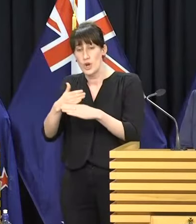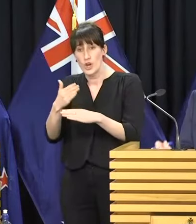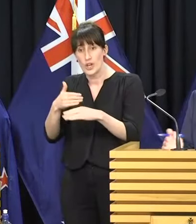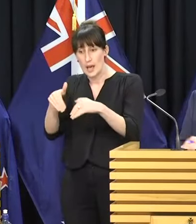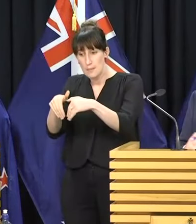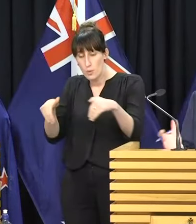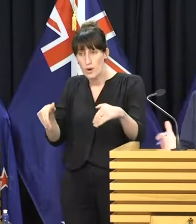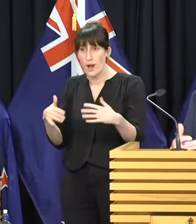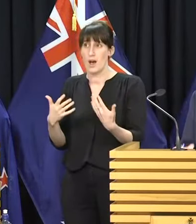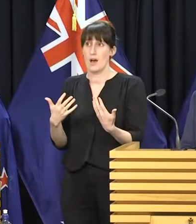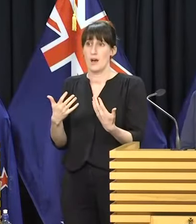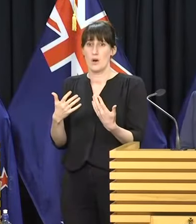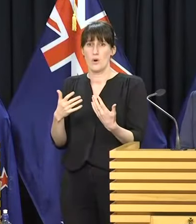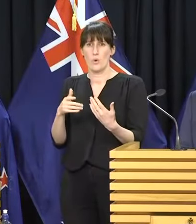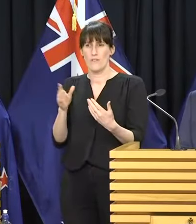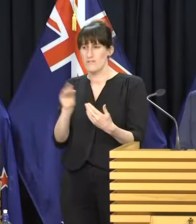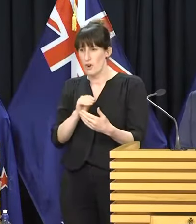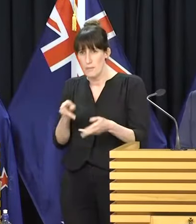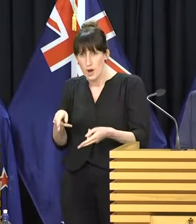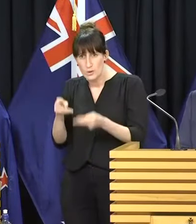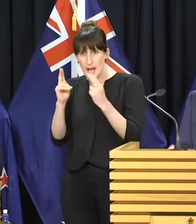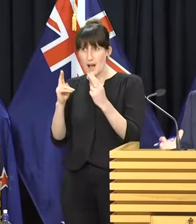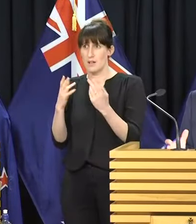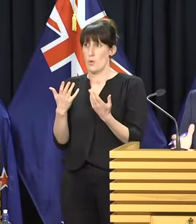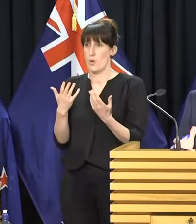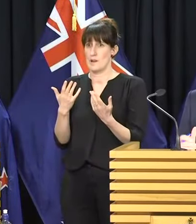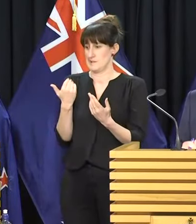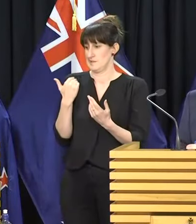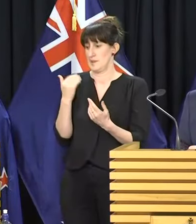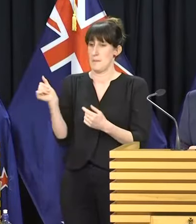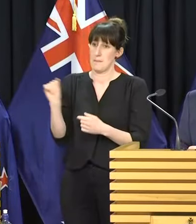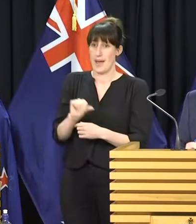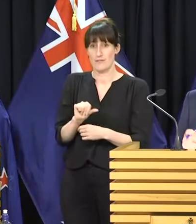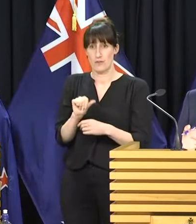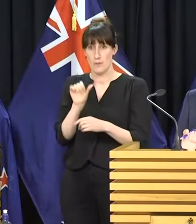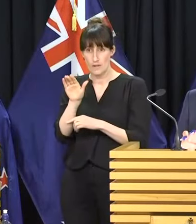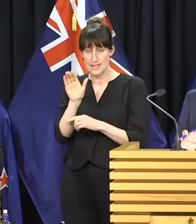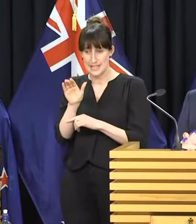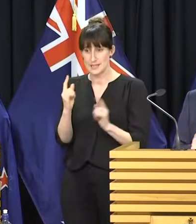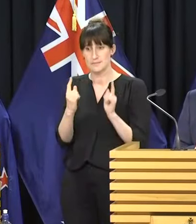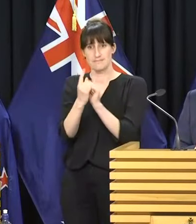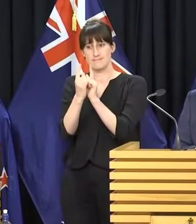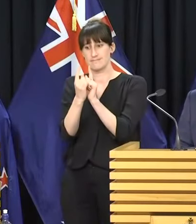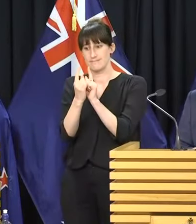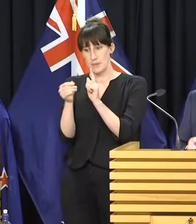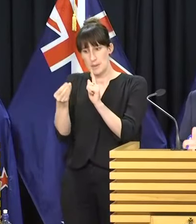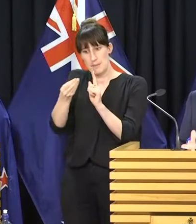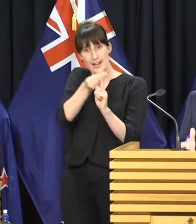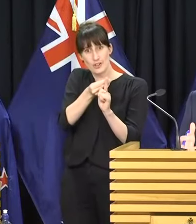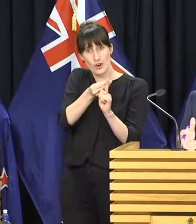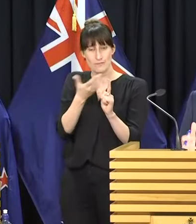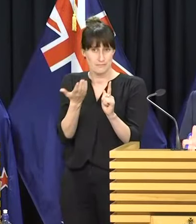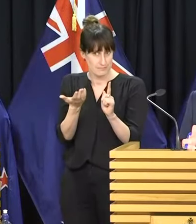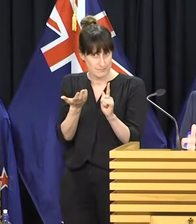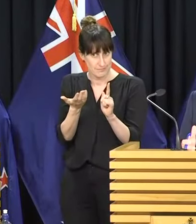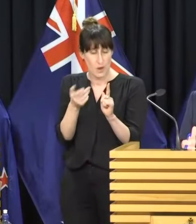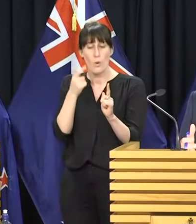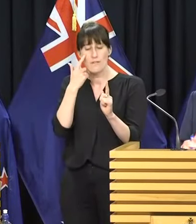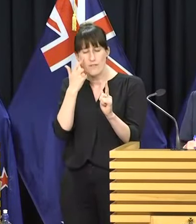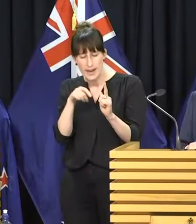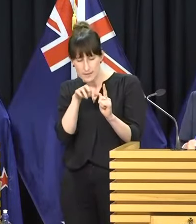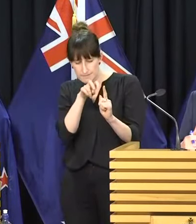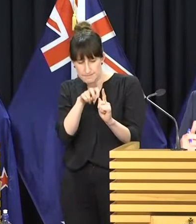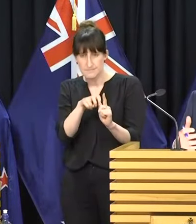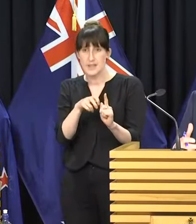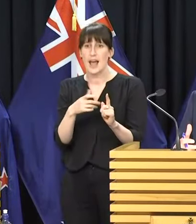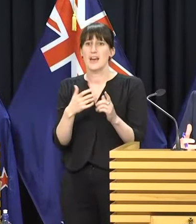facilities, or who may have travelled from overseas for some reason. So that's That's the first thing. And then that will inform